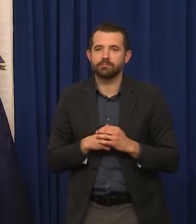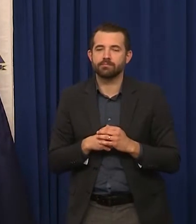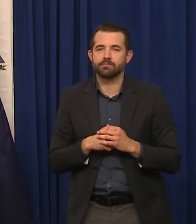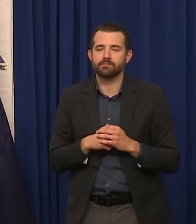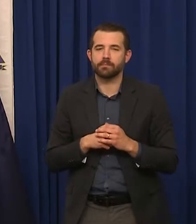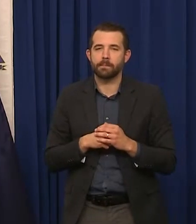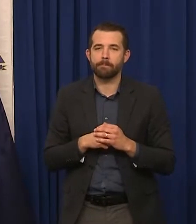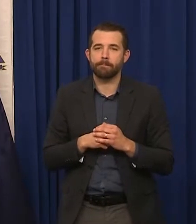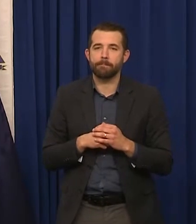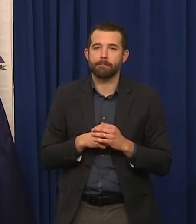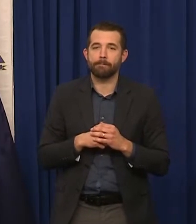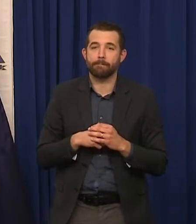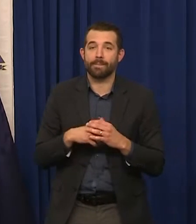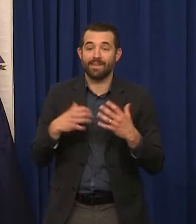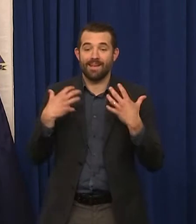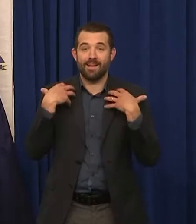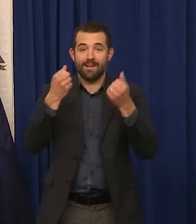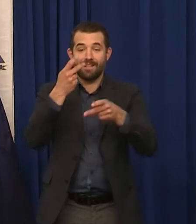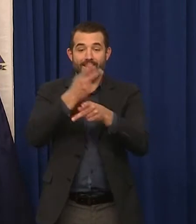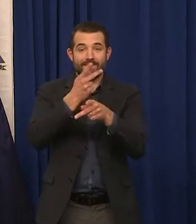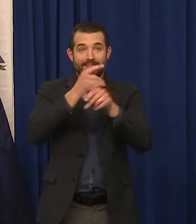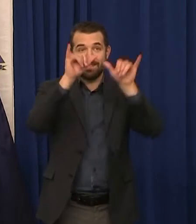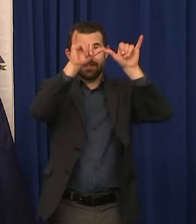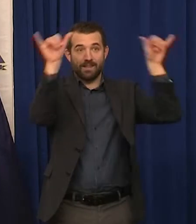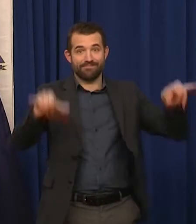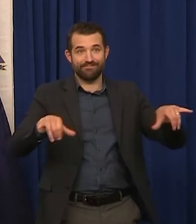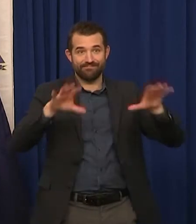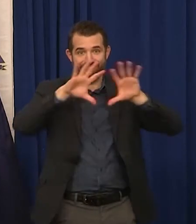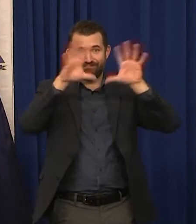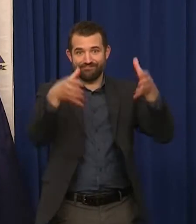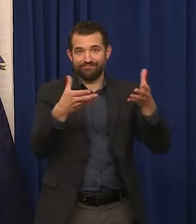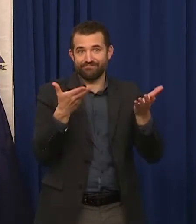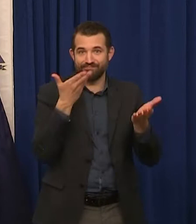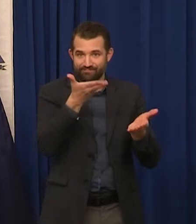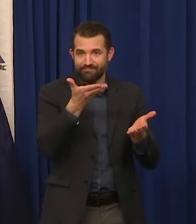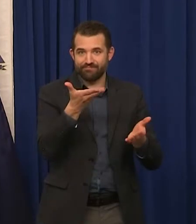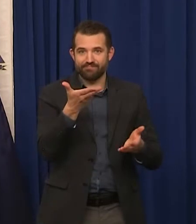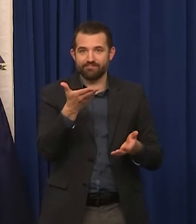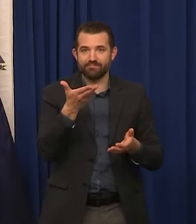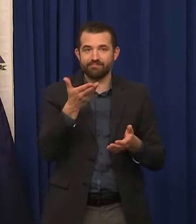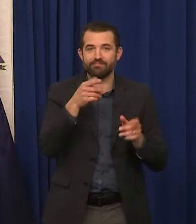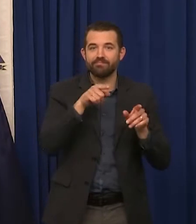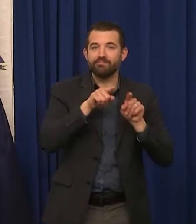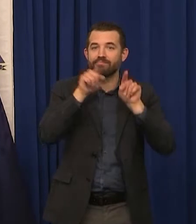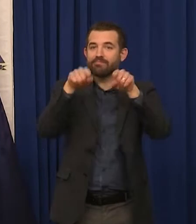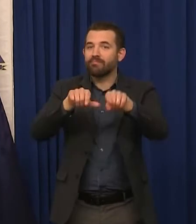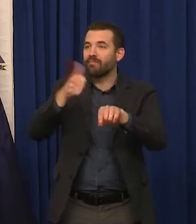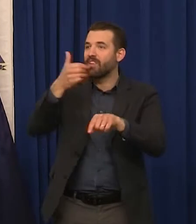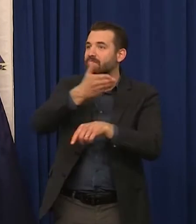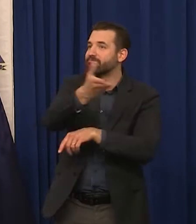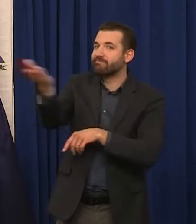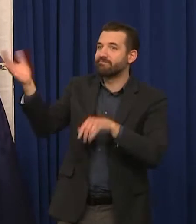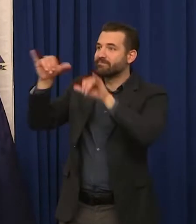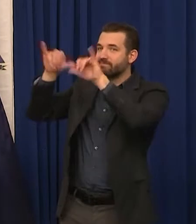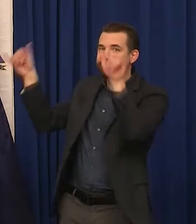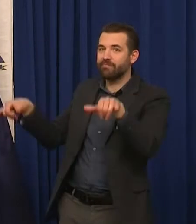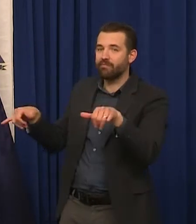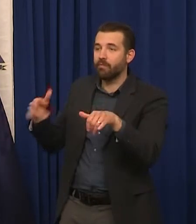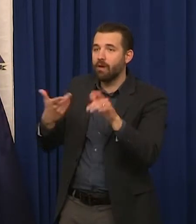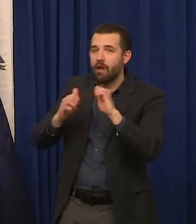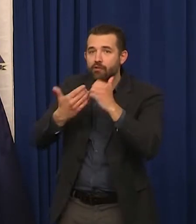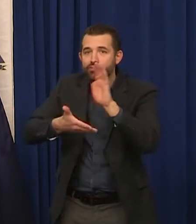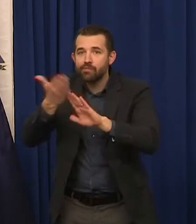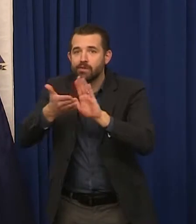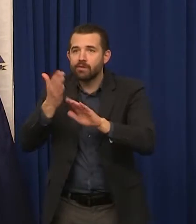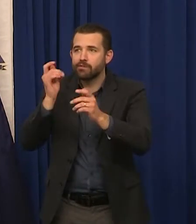The healthcare system, much like most every other system right now, has changed the way that it works in order